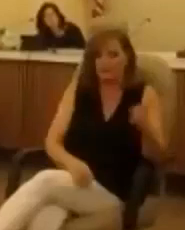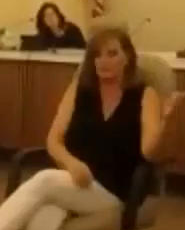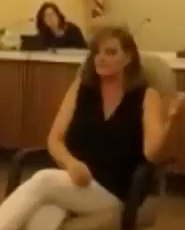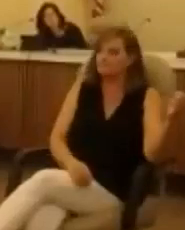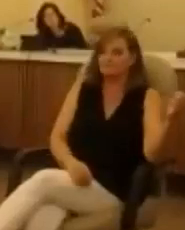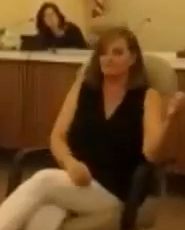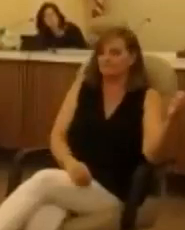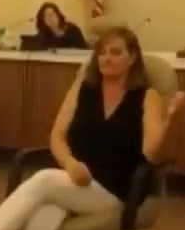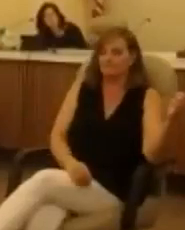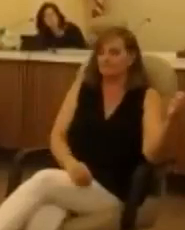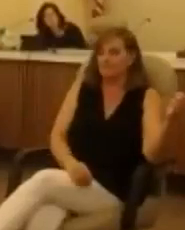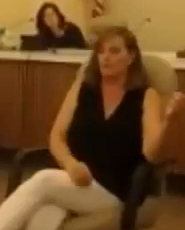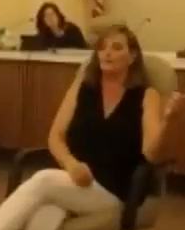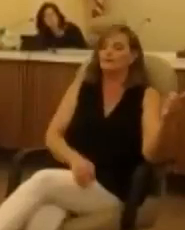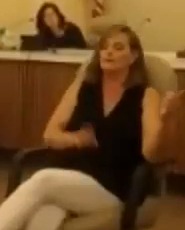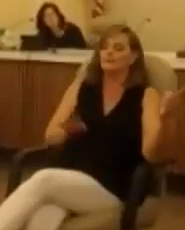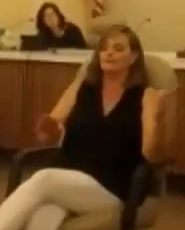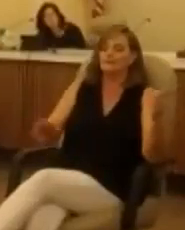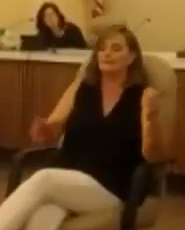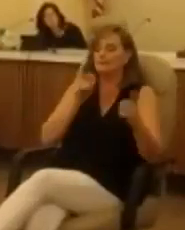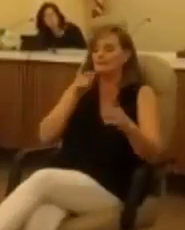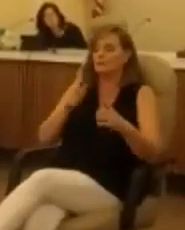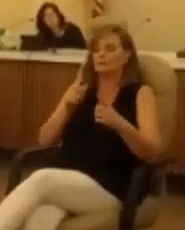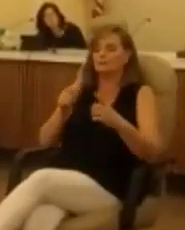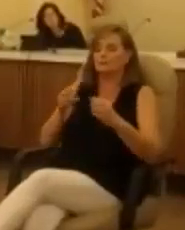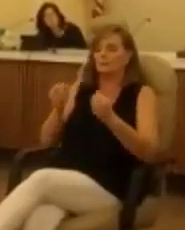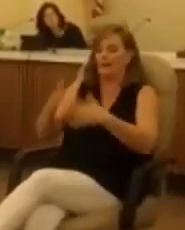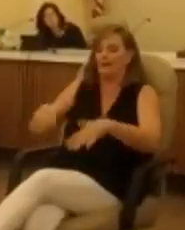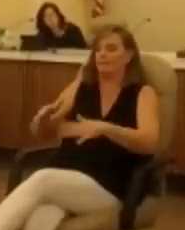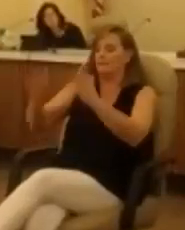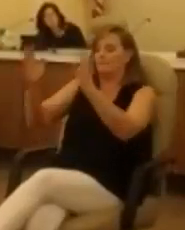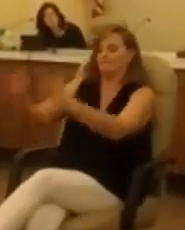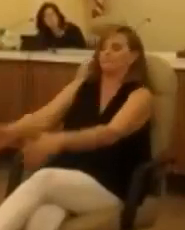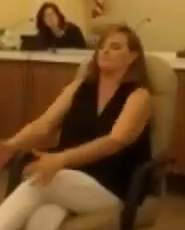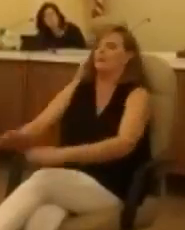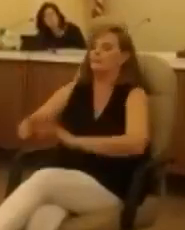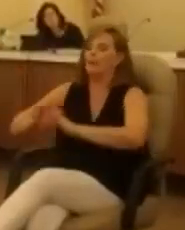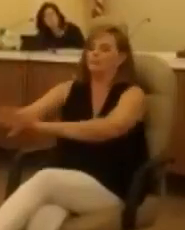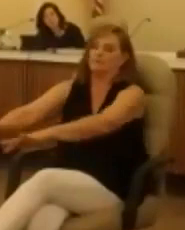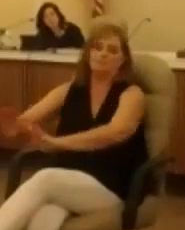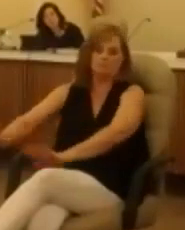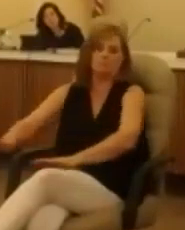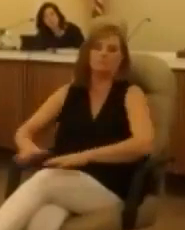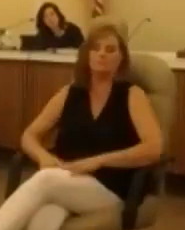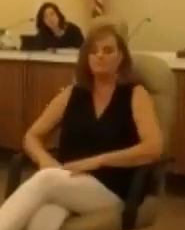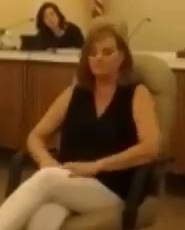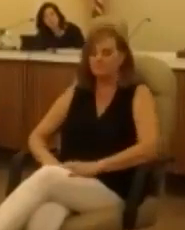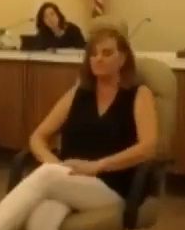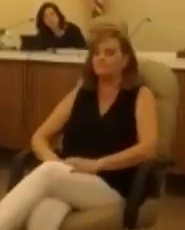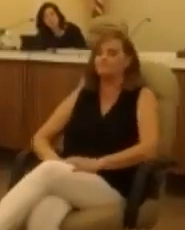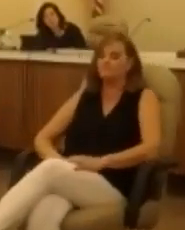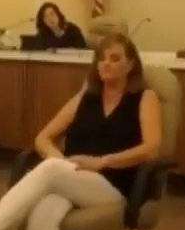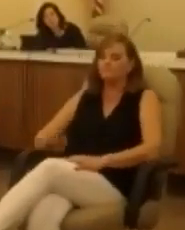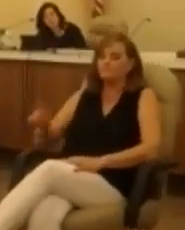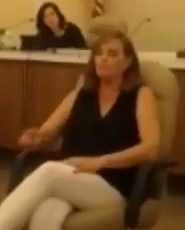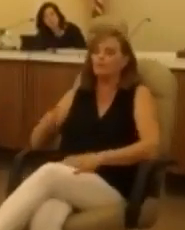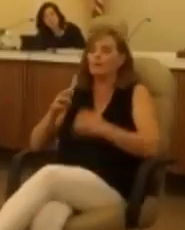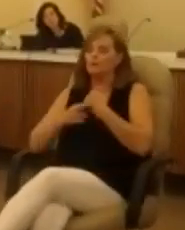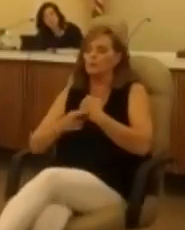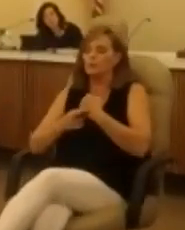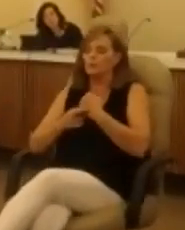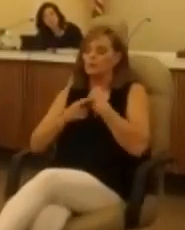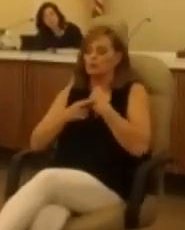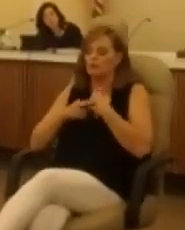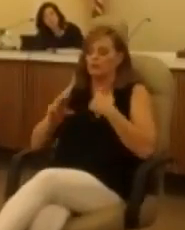No, this is gonna be undeveloped land either way. That's part of the open space incentive option, is it reserves this land to be